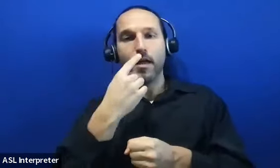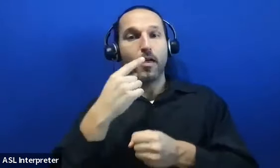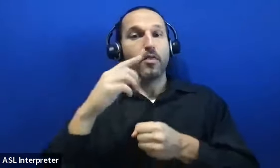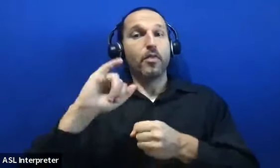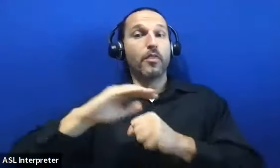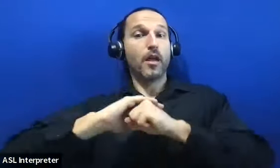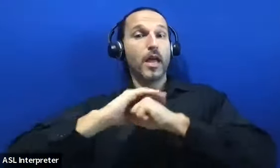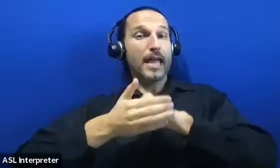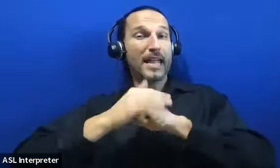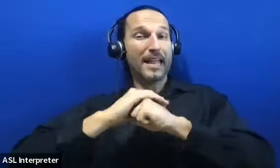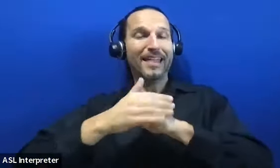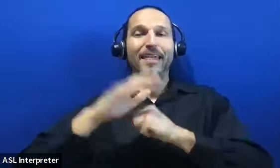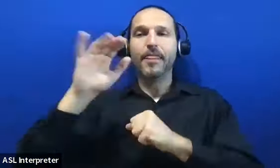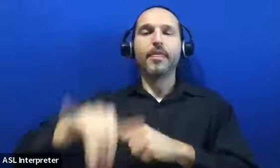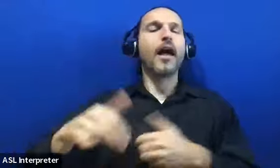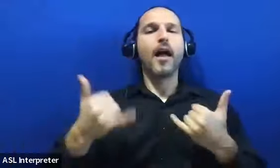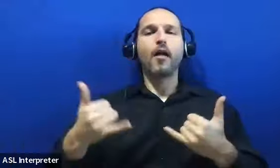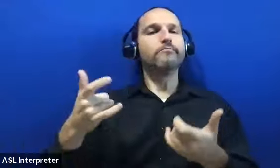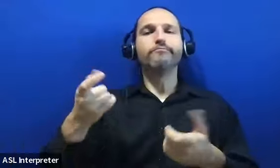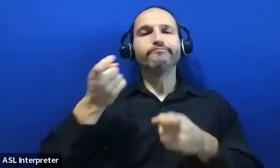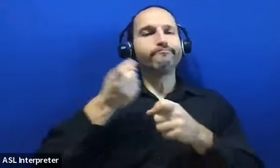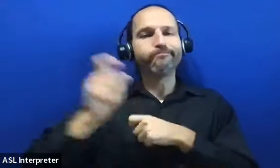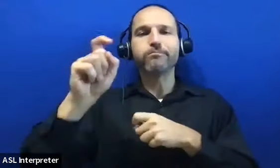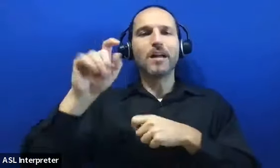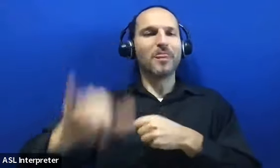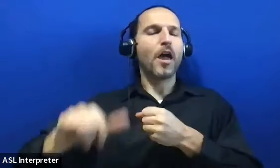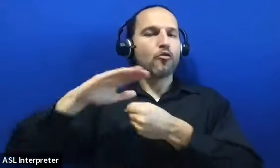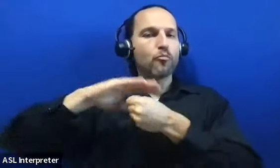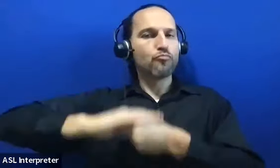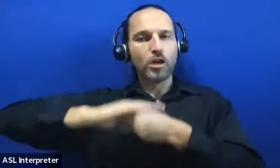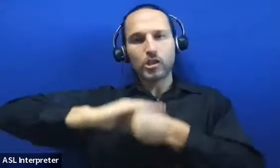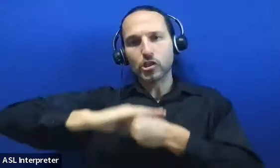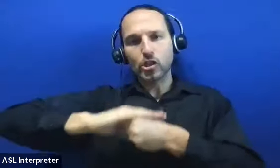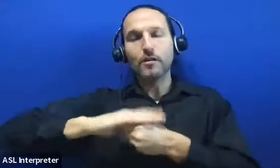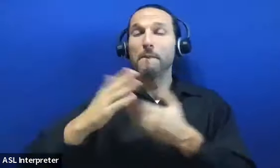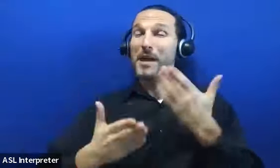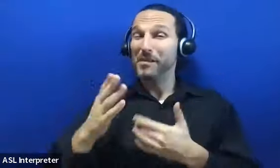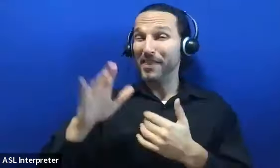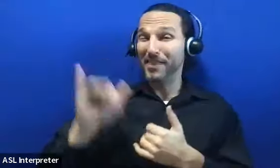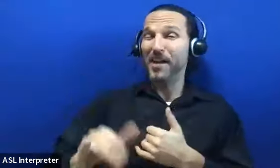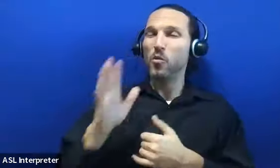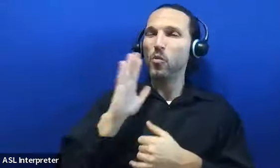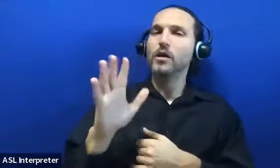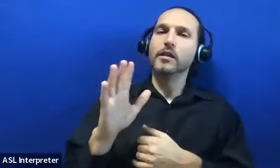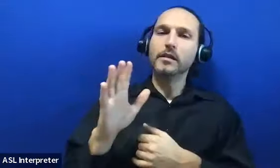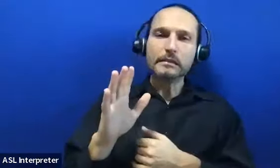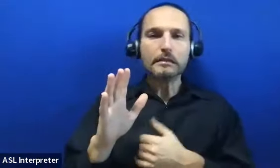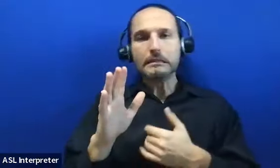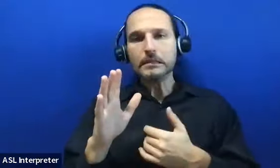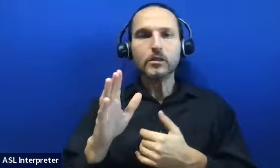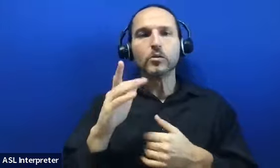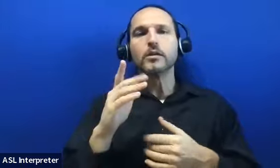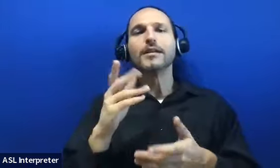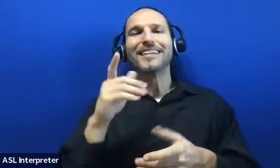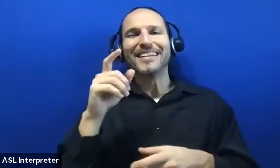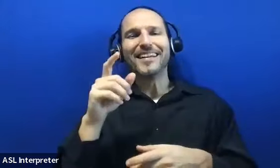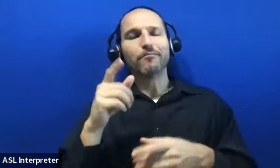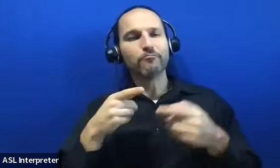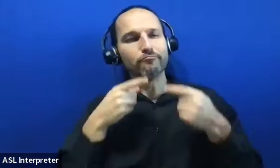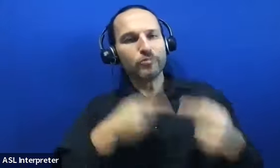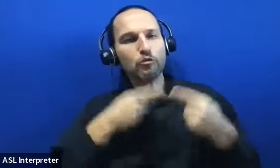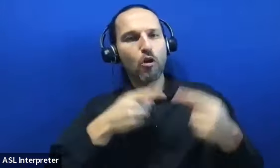pressure is messed up, right? And so babies may struggle to suck to get their nutrients.